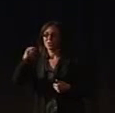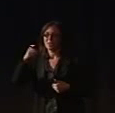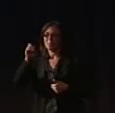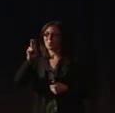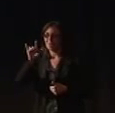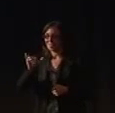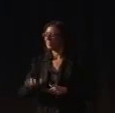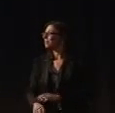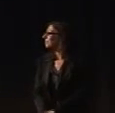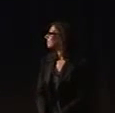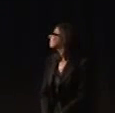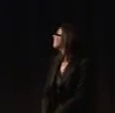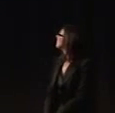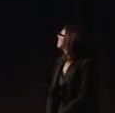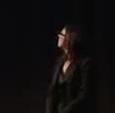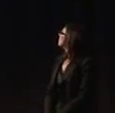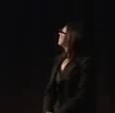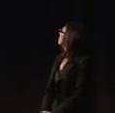So